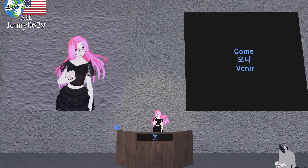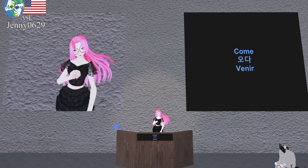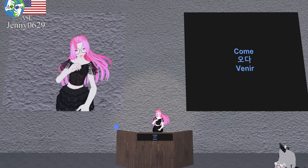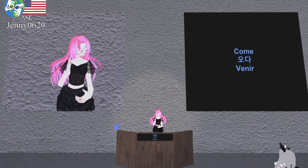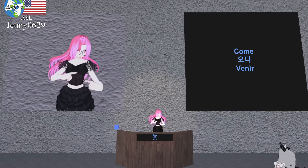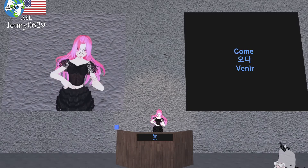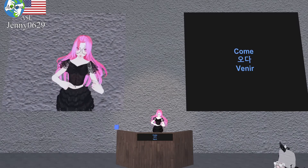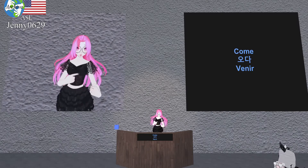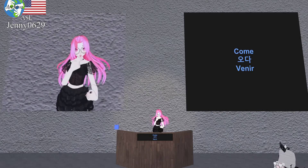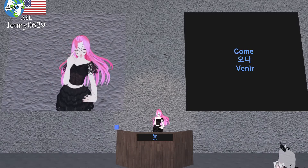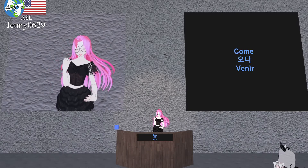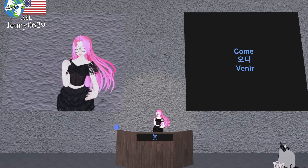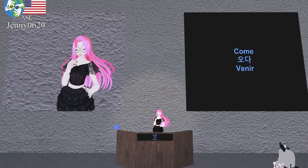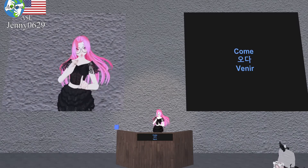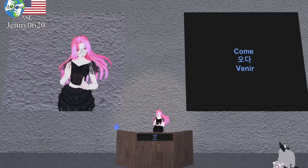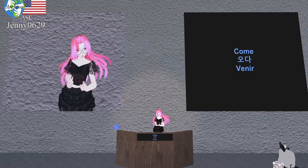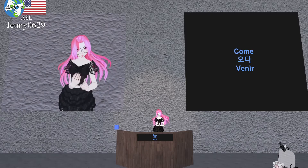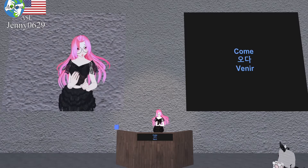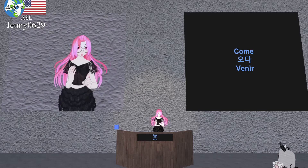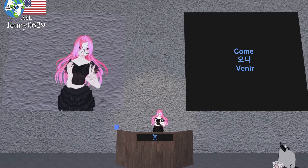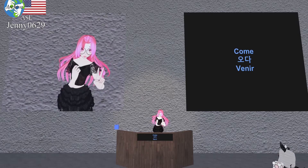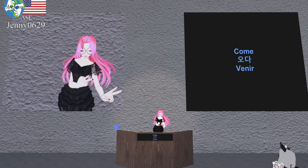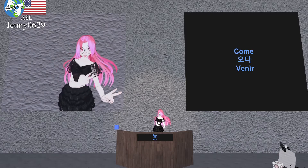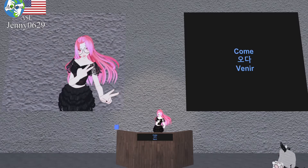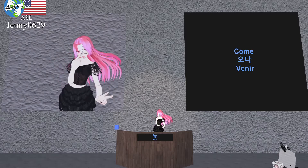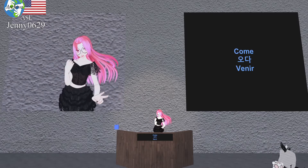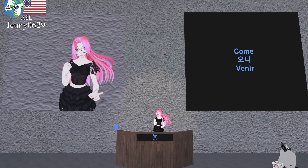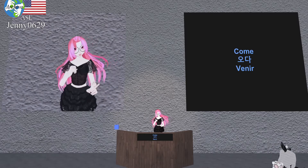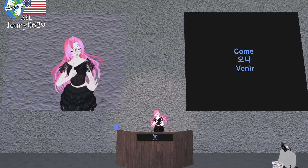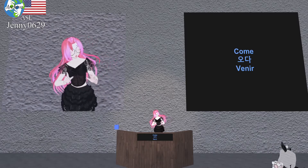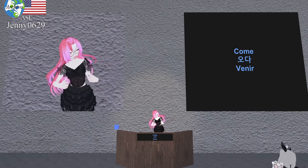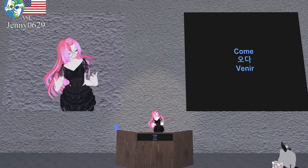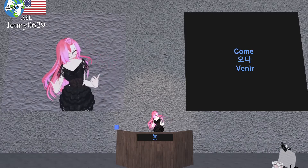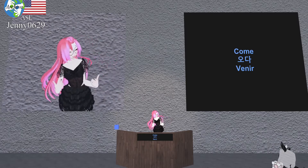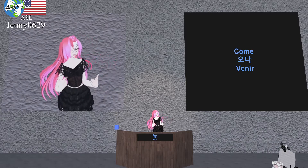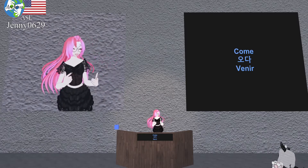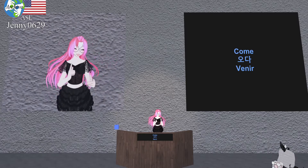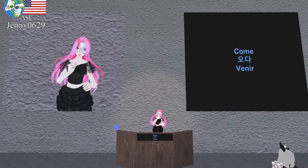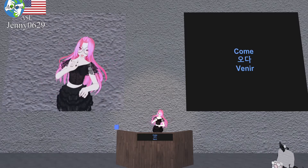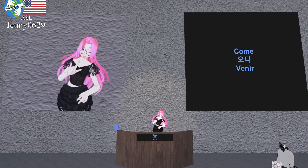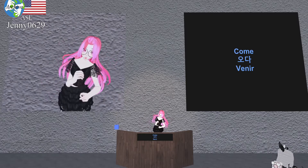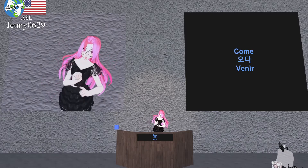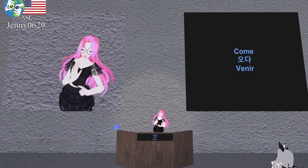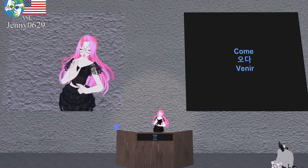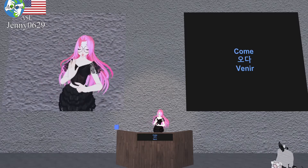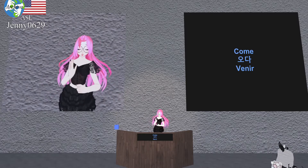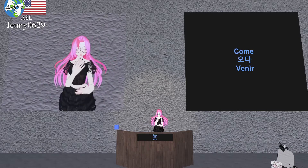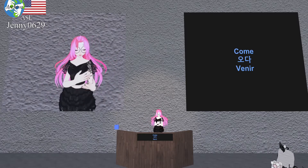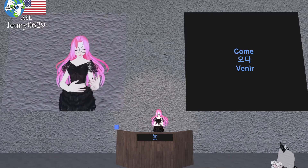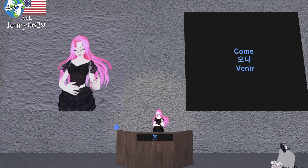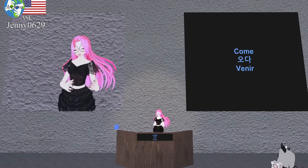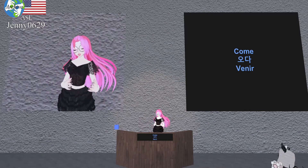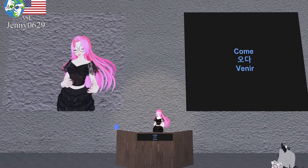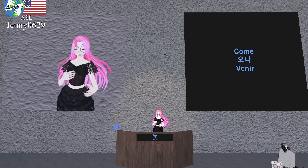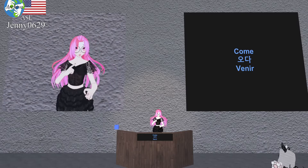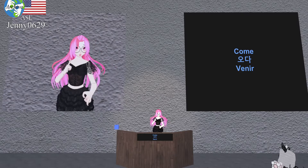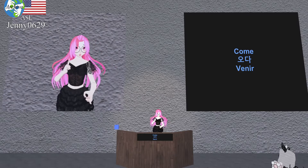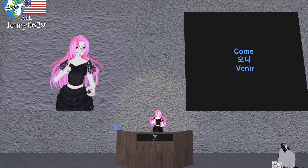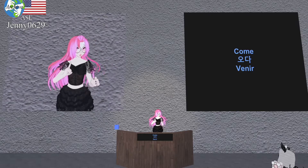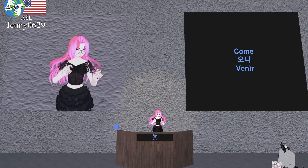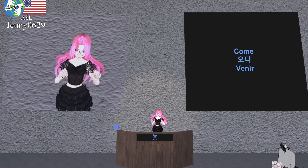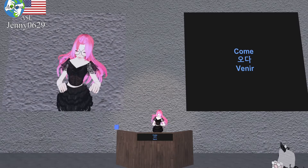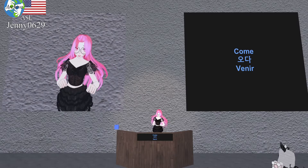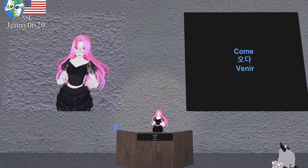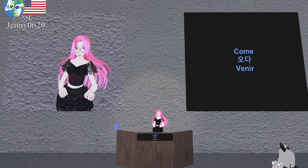no, you can't, because of culture and respect. Because in real life, when it comes to jobs,